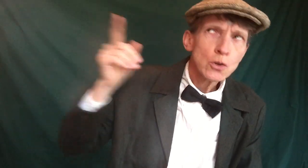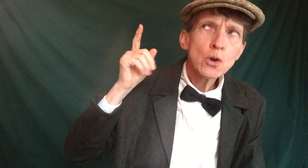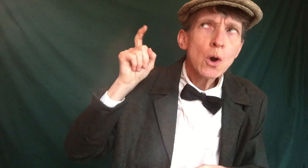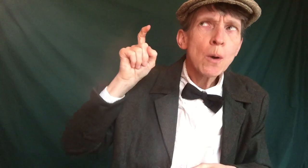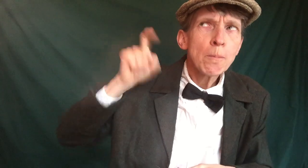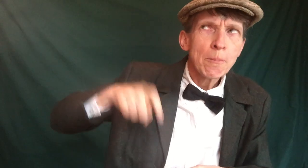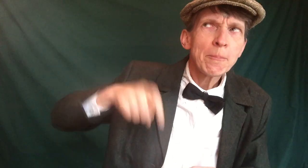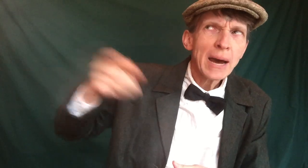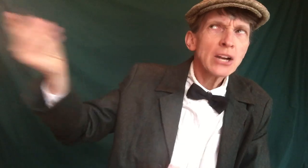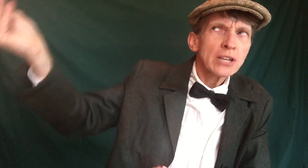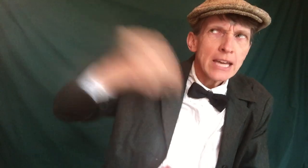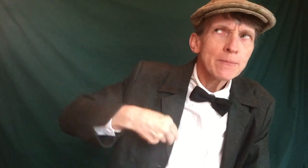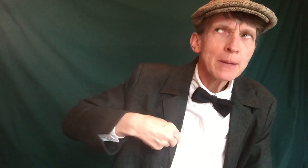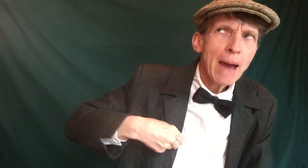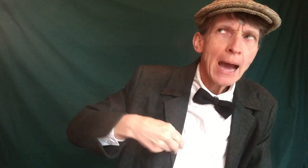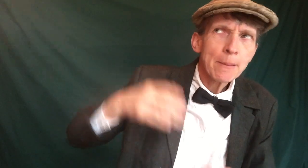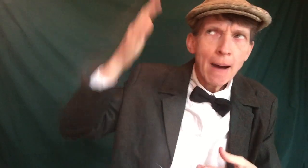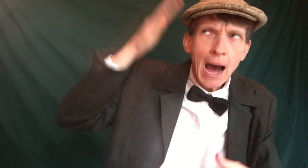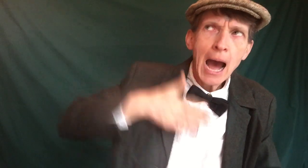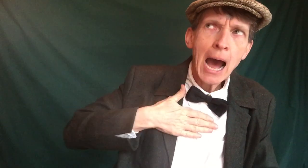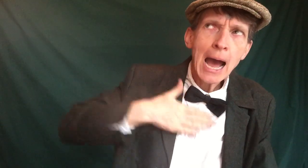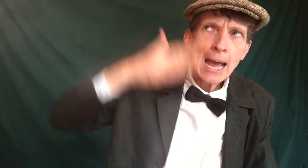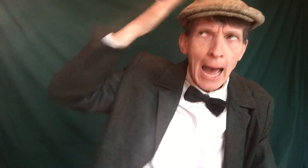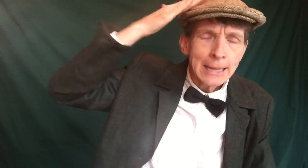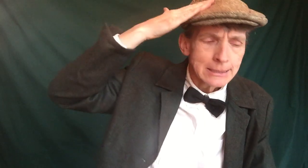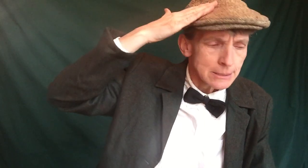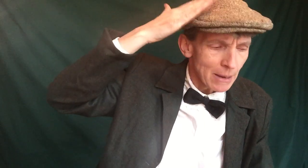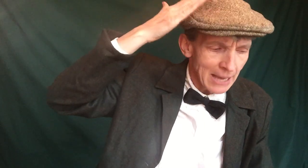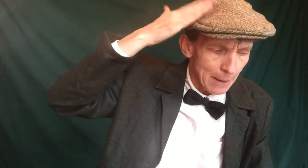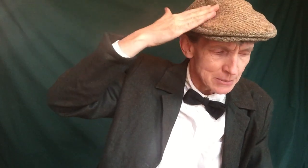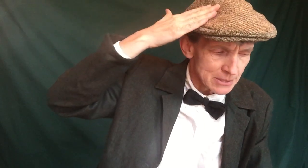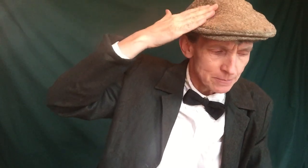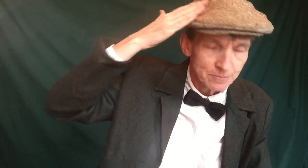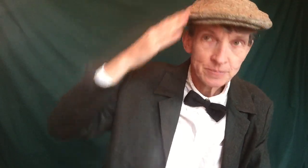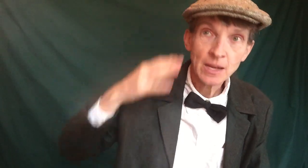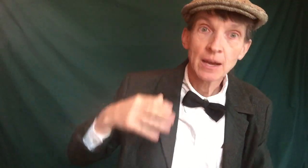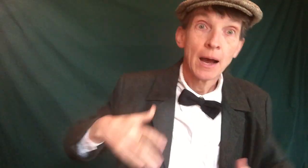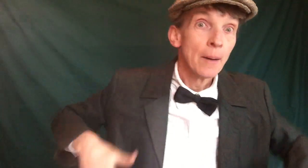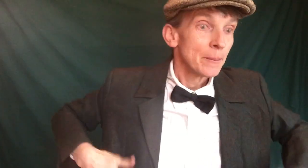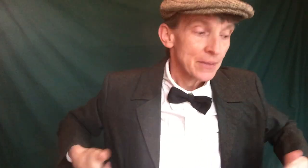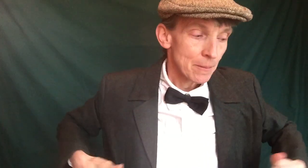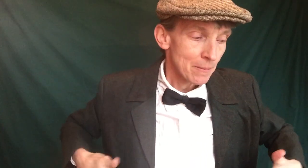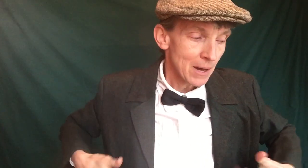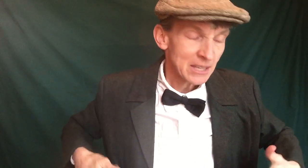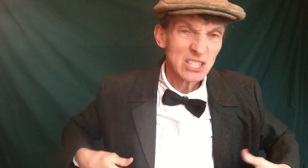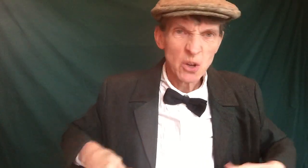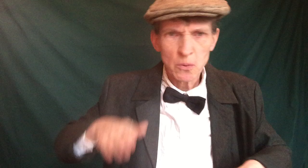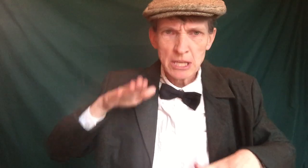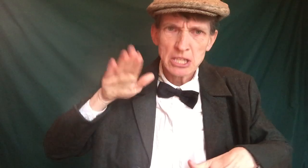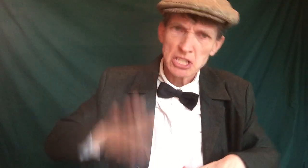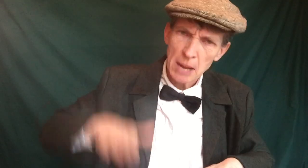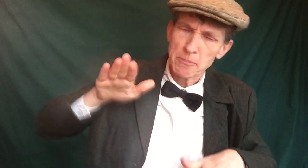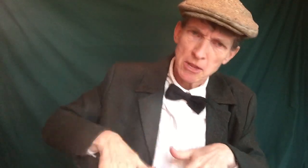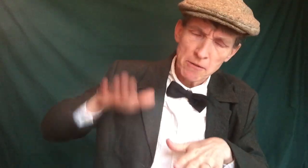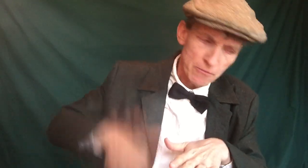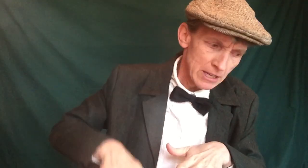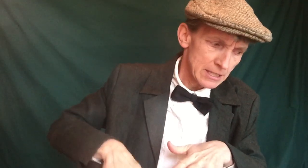you better give me back my caps. But the monkeys only stamped their feet